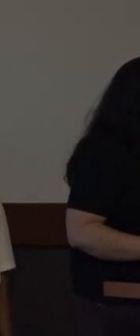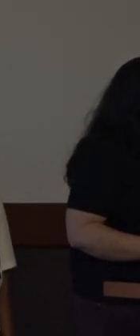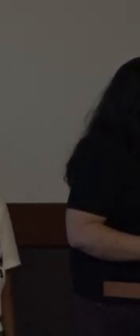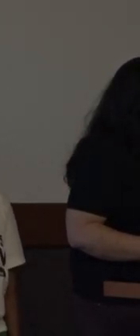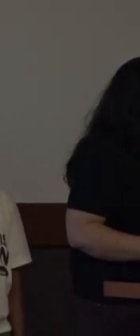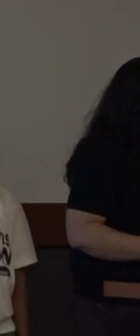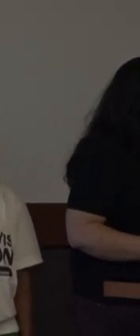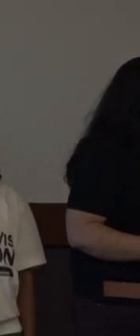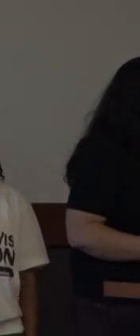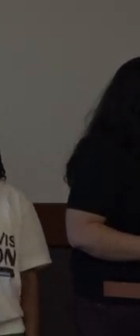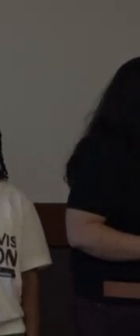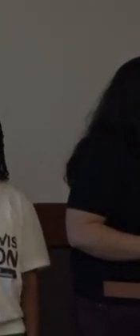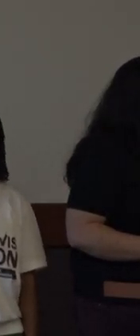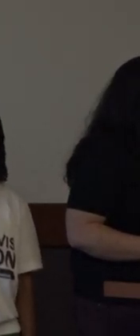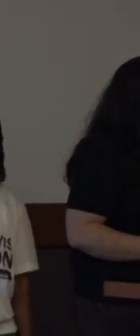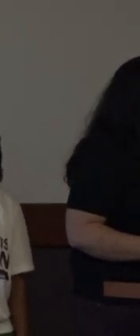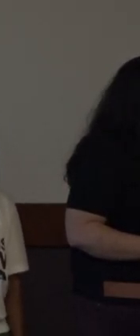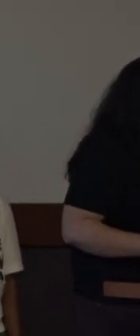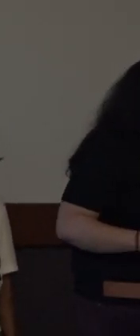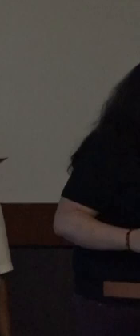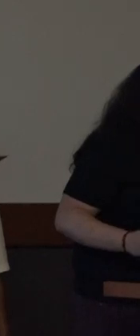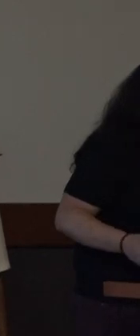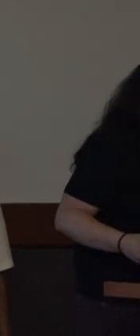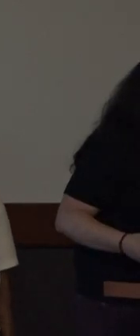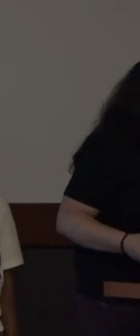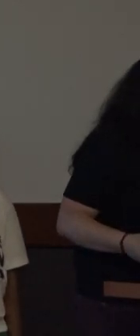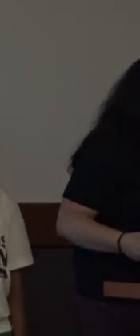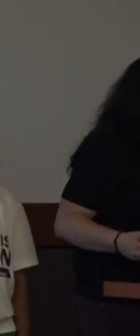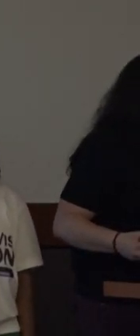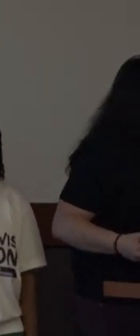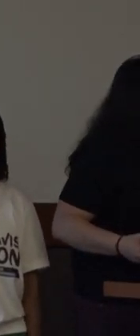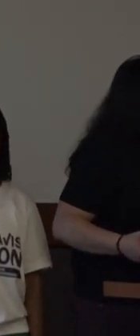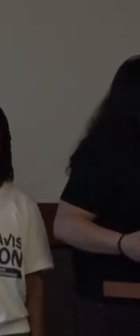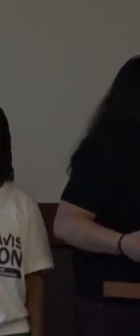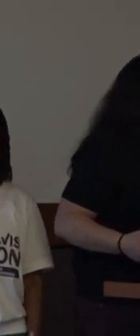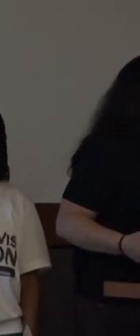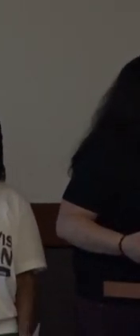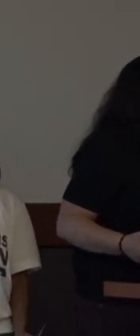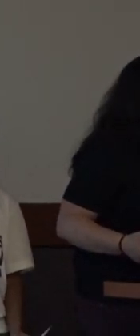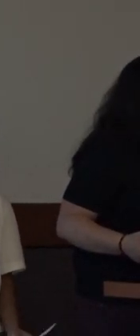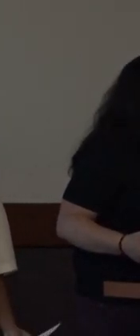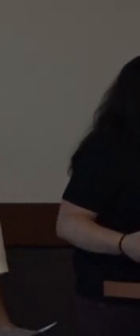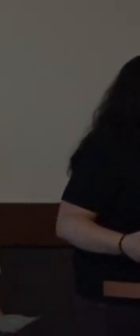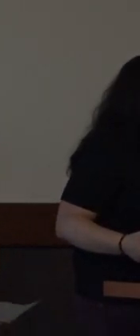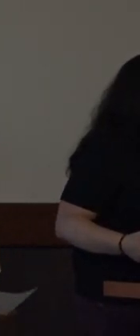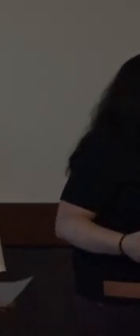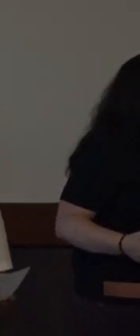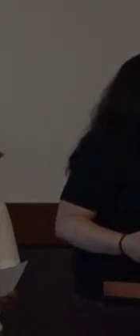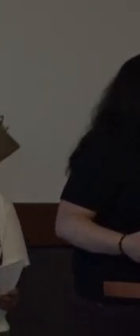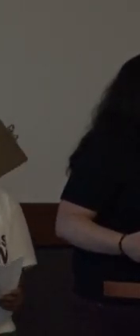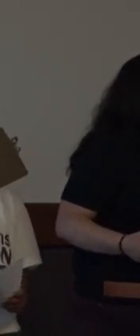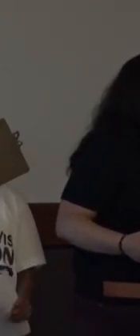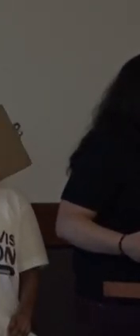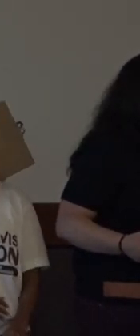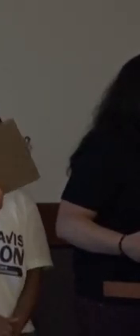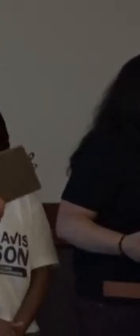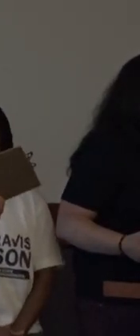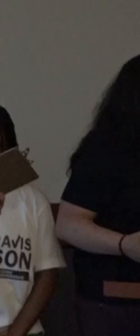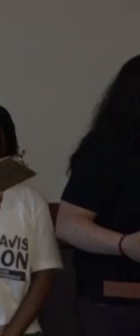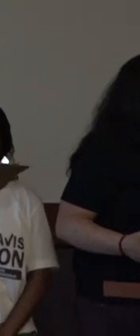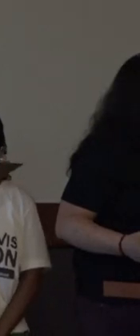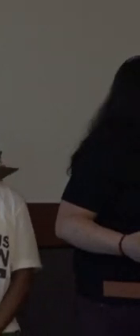questions. And before I pass the mic to our next individuals, I want to give some